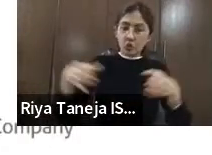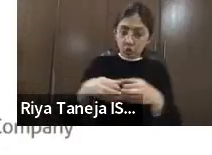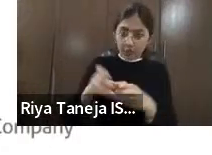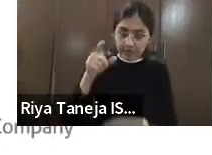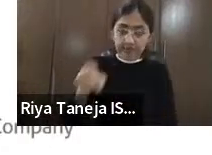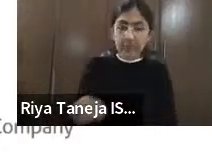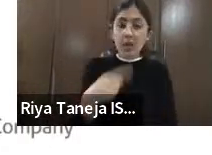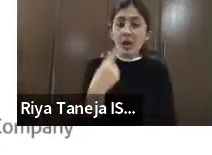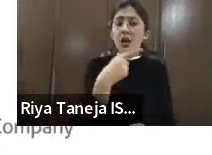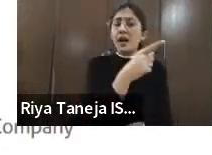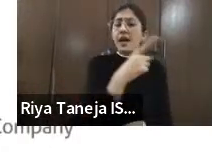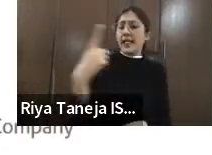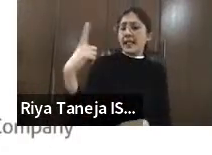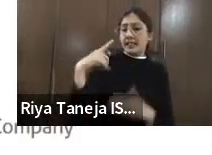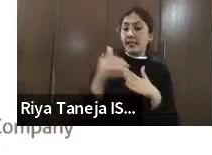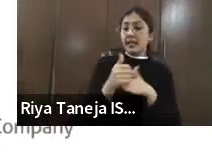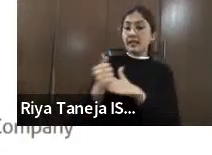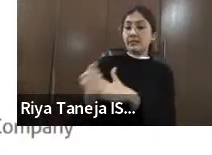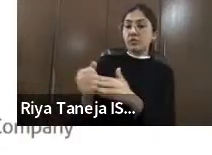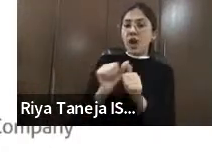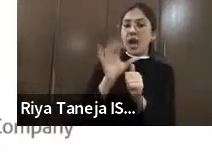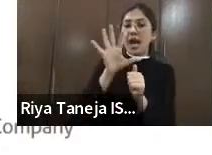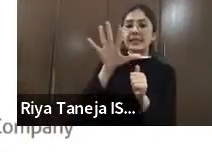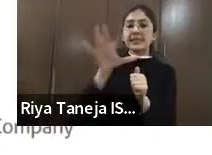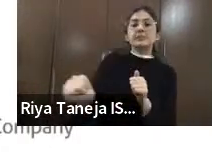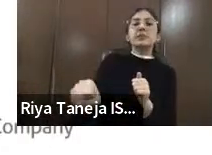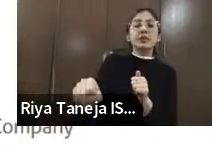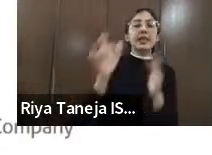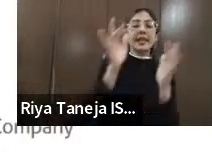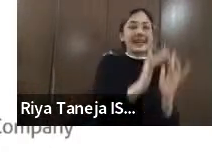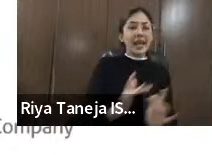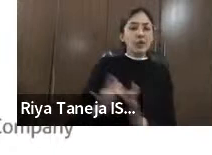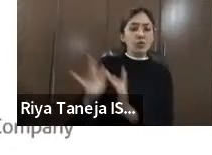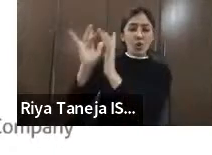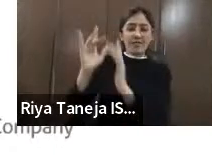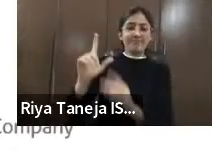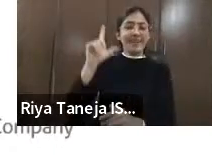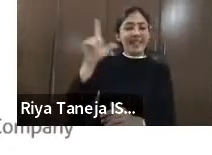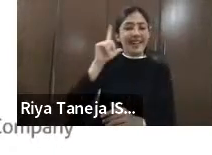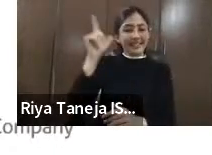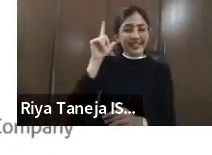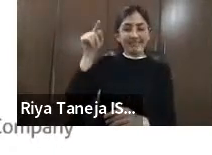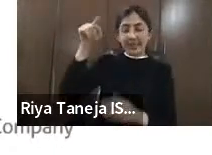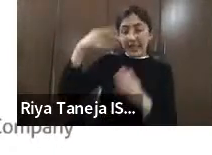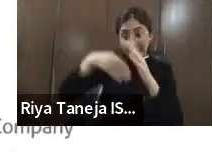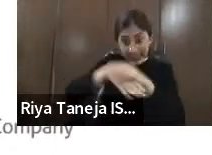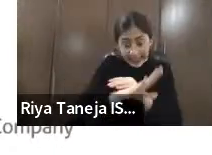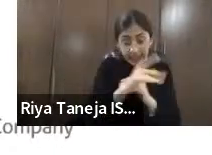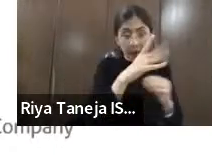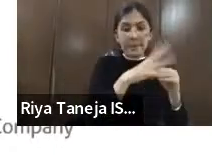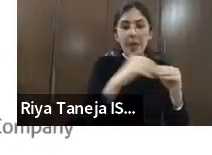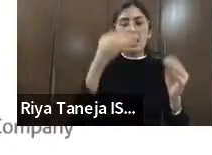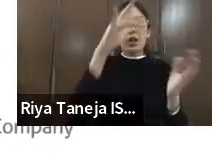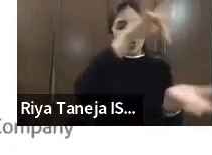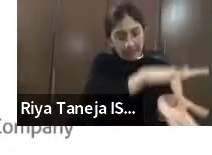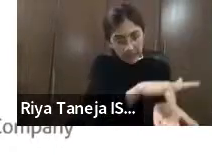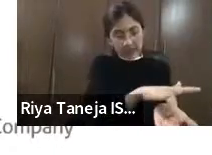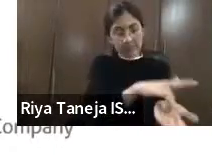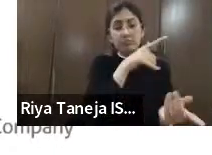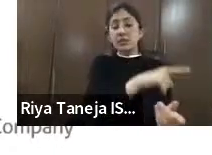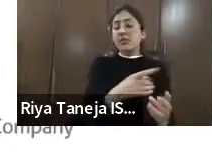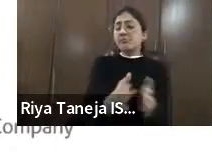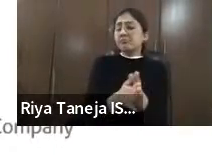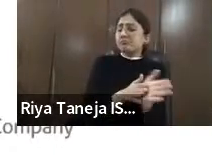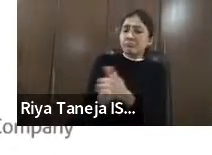the Accessibility Network at London Stock Exchange Group based in Bangalore, leading a passionate and